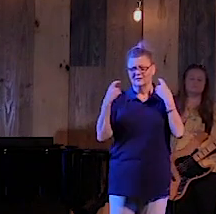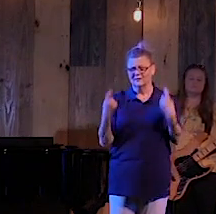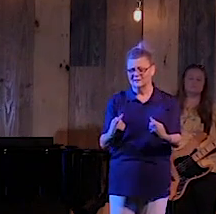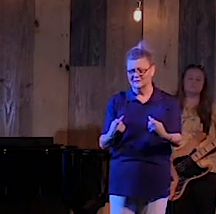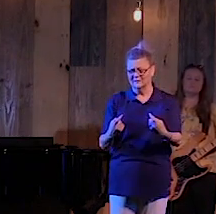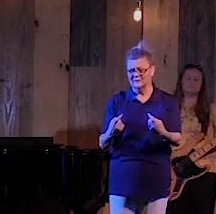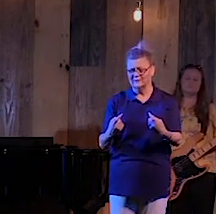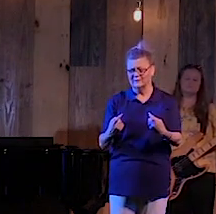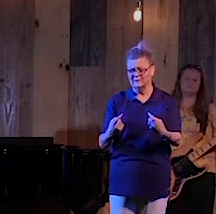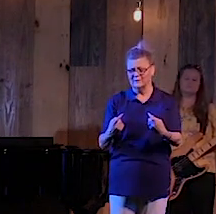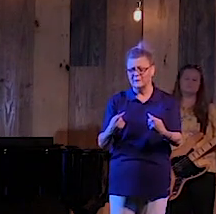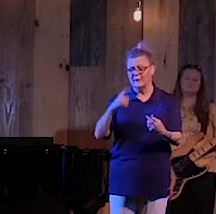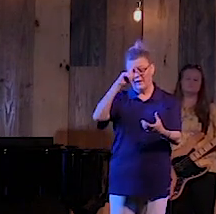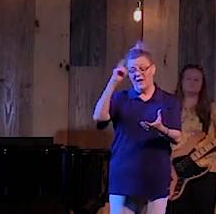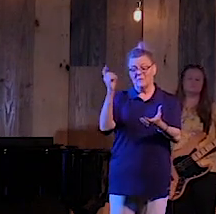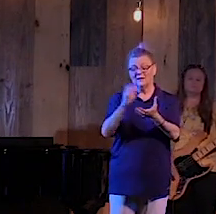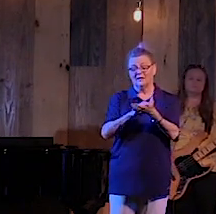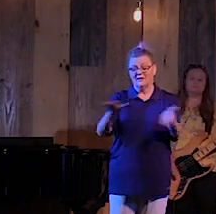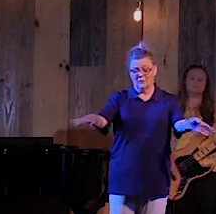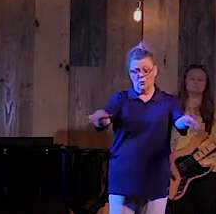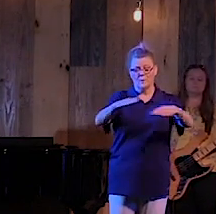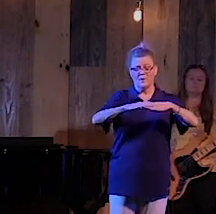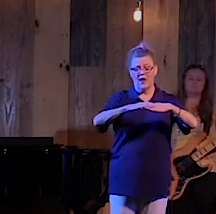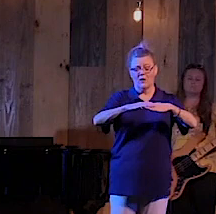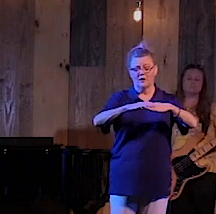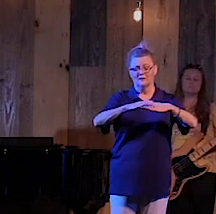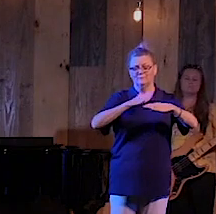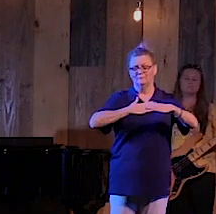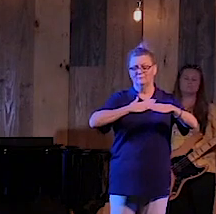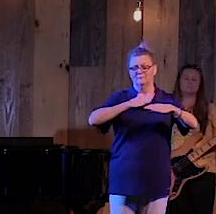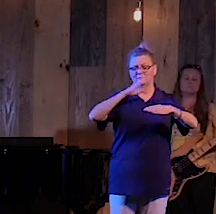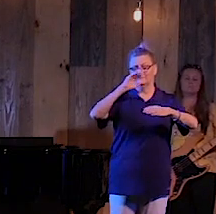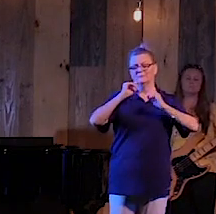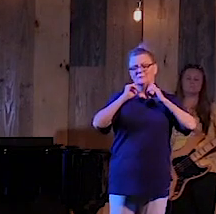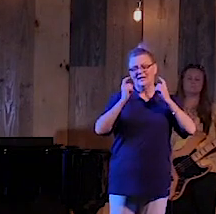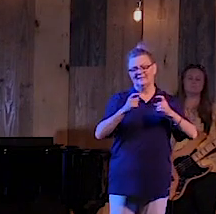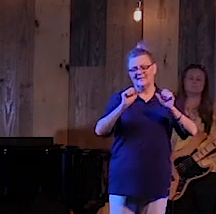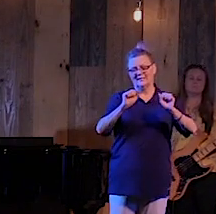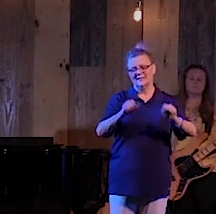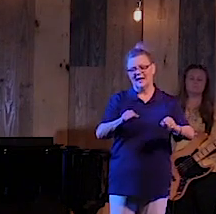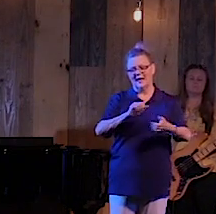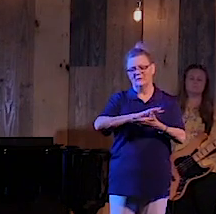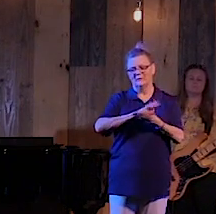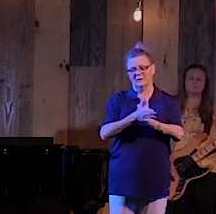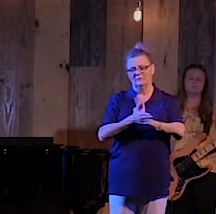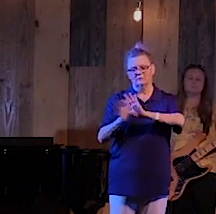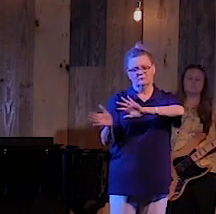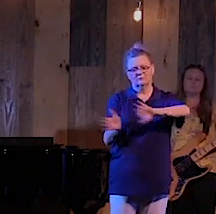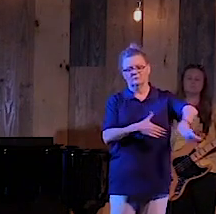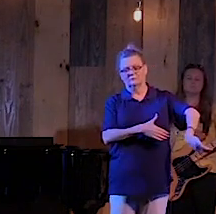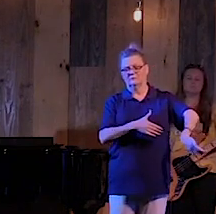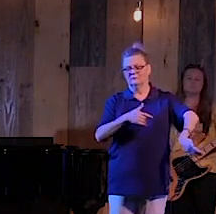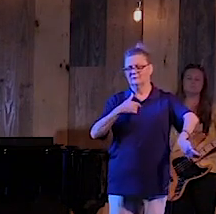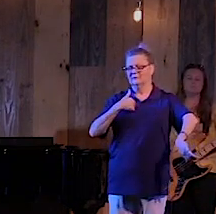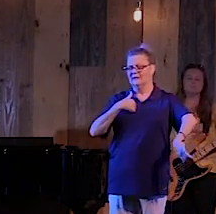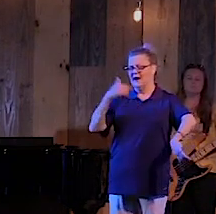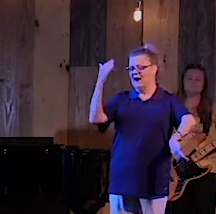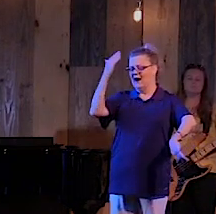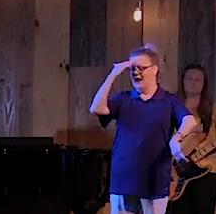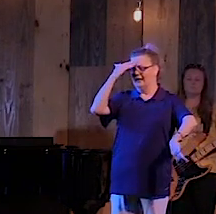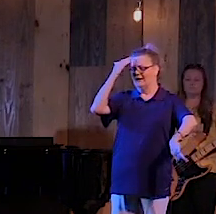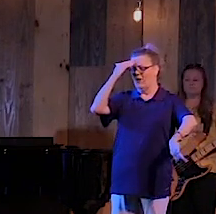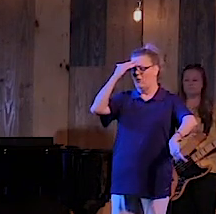I believe you were buried and my sin can be covered. I believe that you were raised again to give